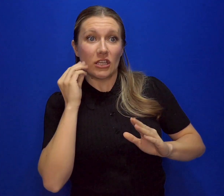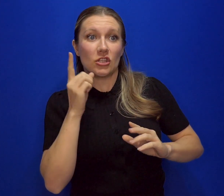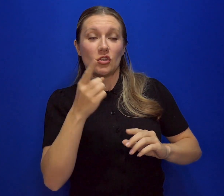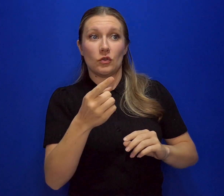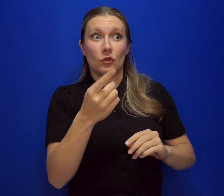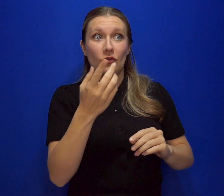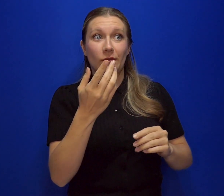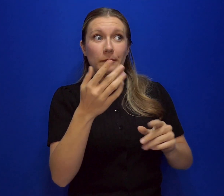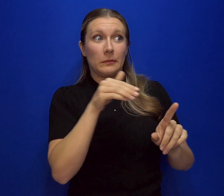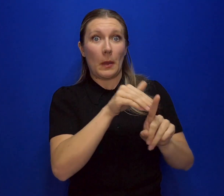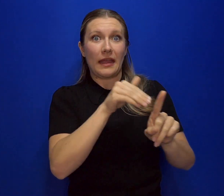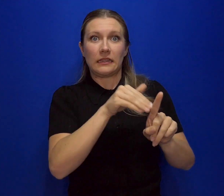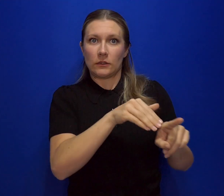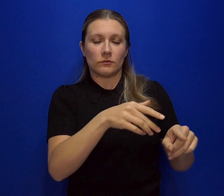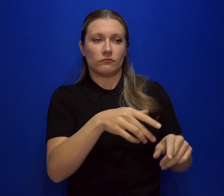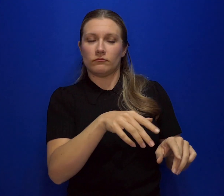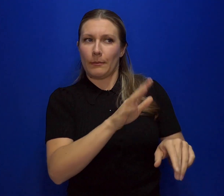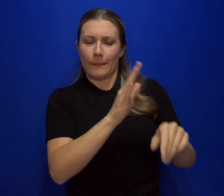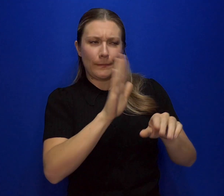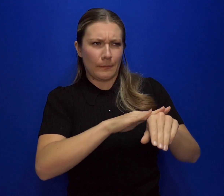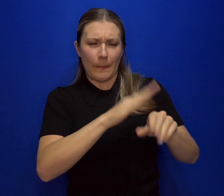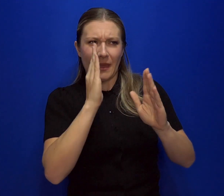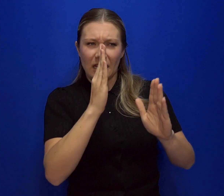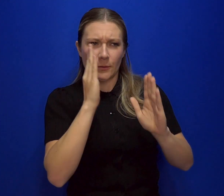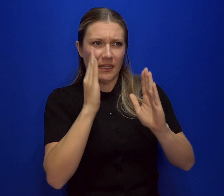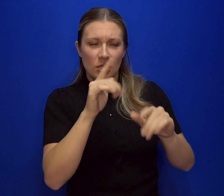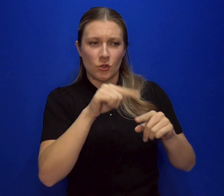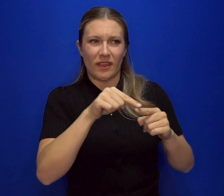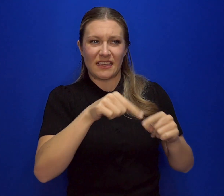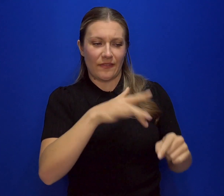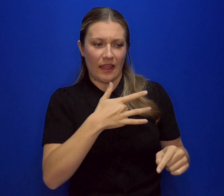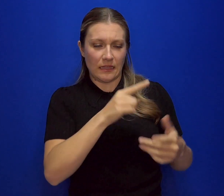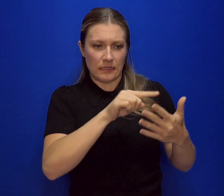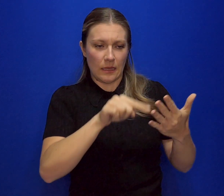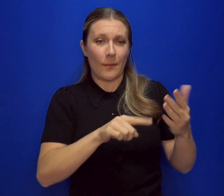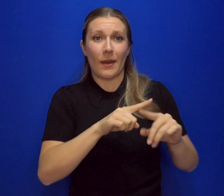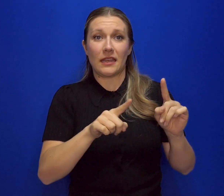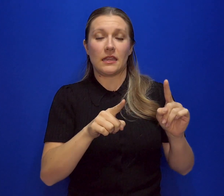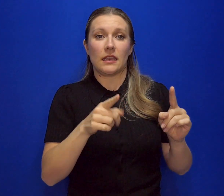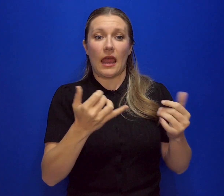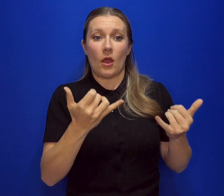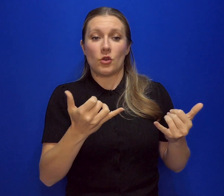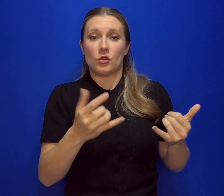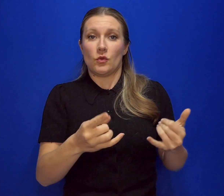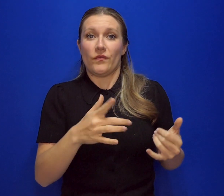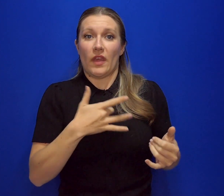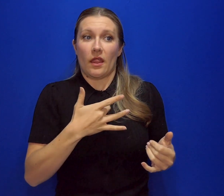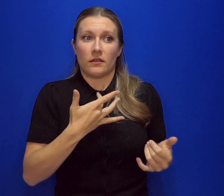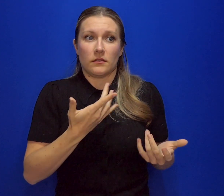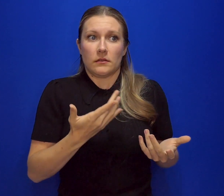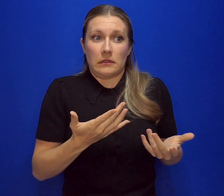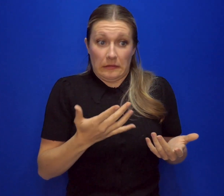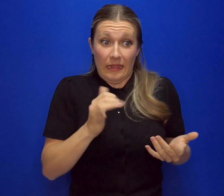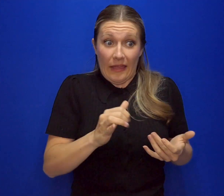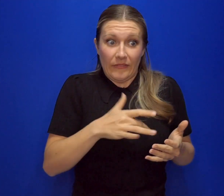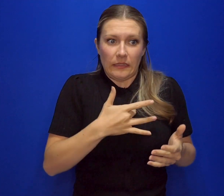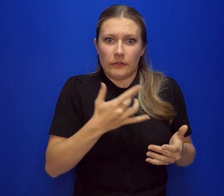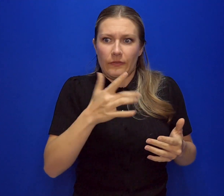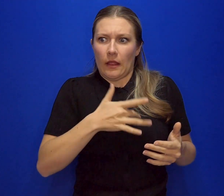watch out for, which indicate, oh my goodness, my blood sugar's too low. But you look at your numbers, whether you're already on a CGM or you're just